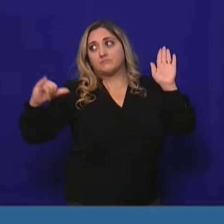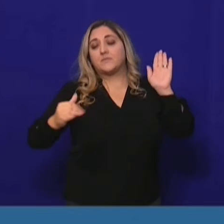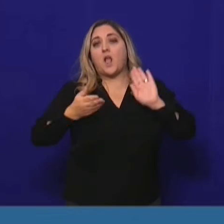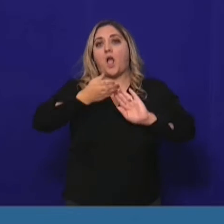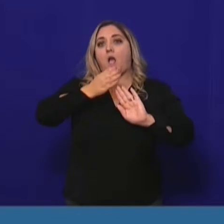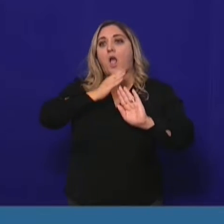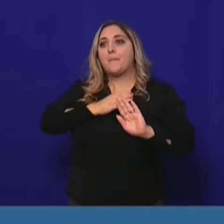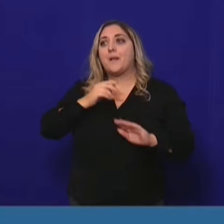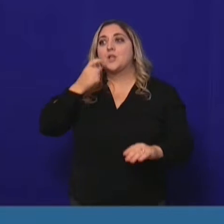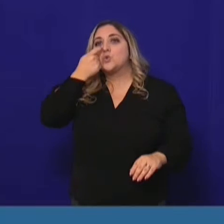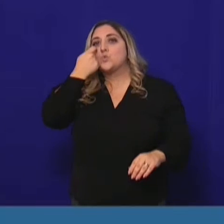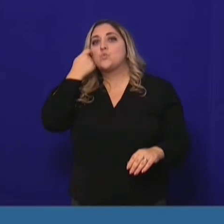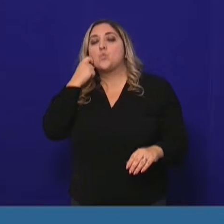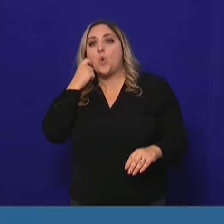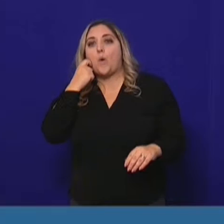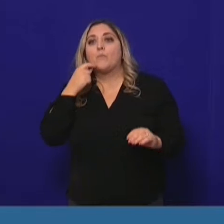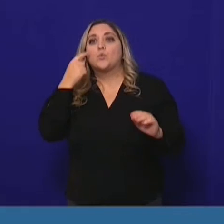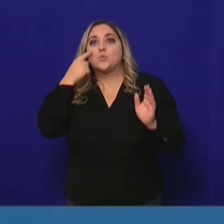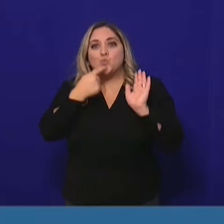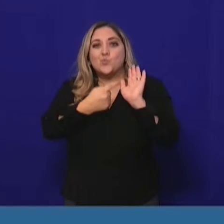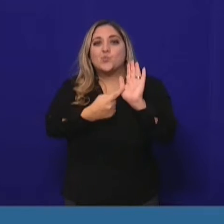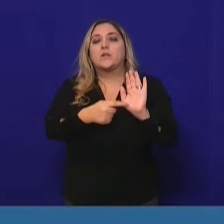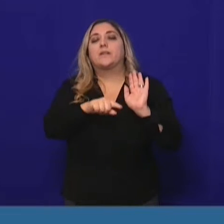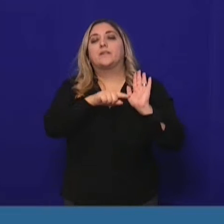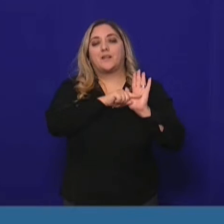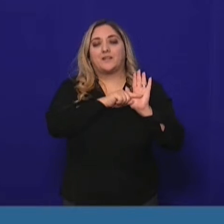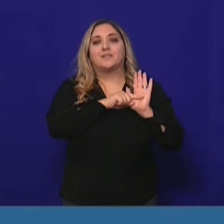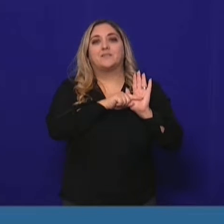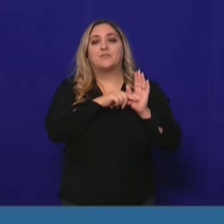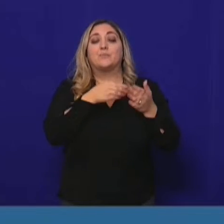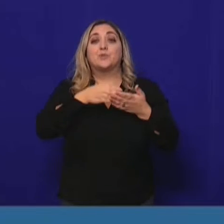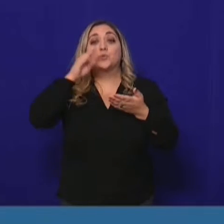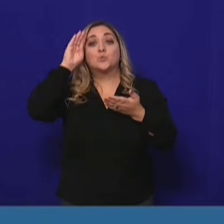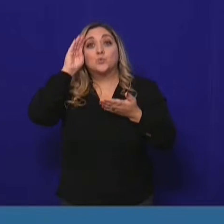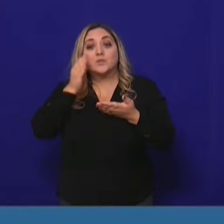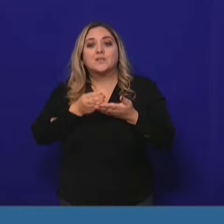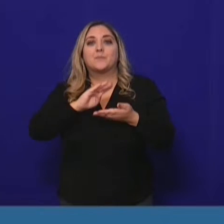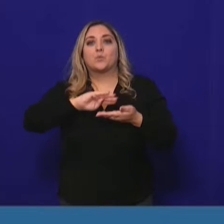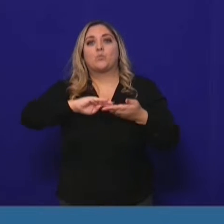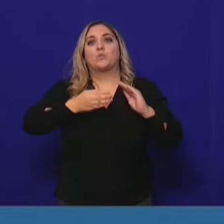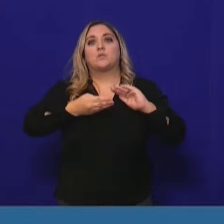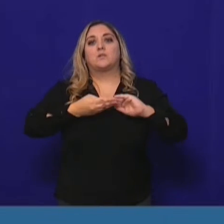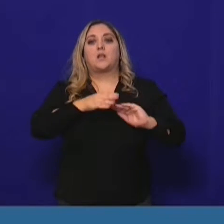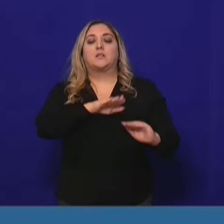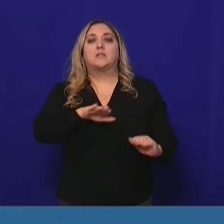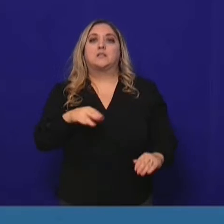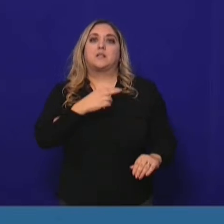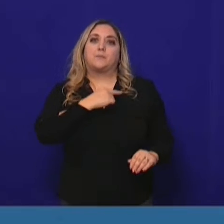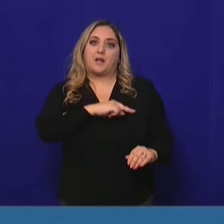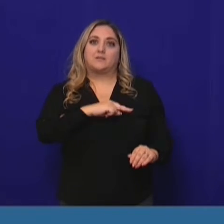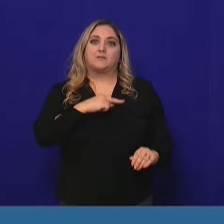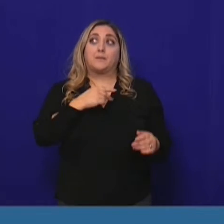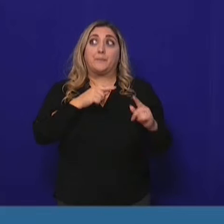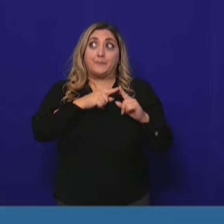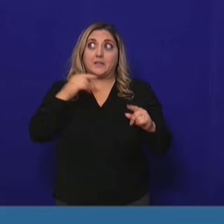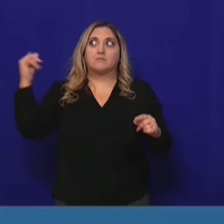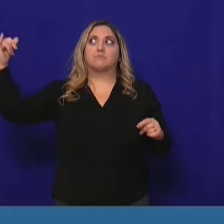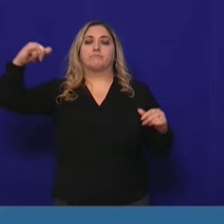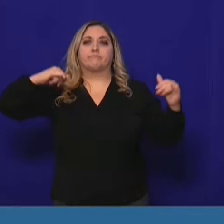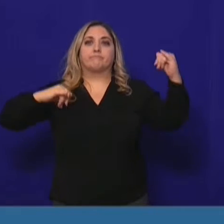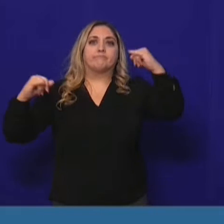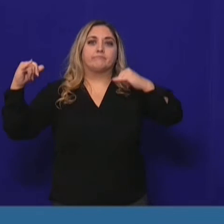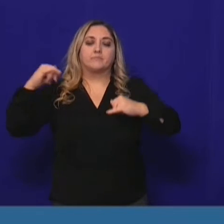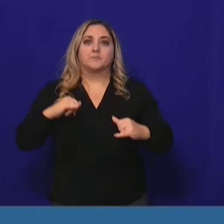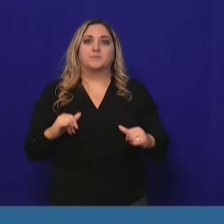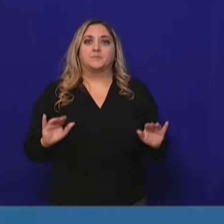nkunu preparati wkoll biex aħna nipproteġu il-komunità Maltija li għandna u Malta anke minn nies li jkunu kemm